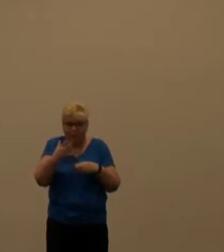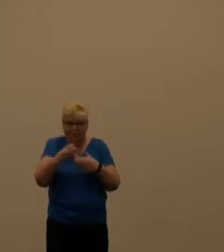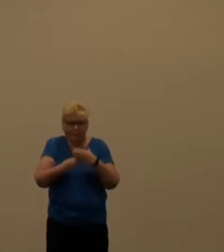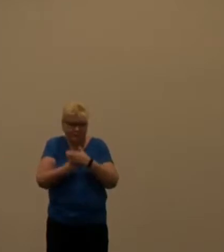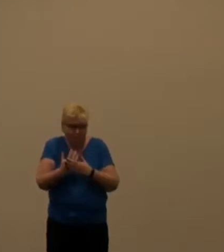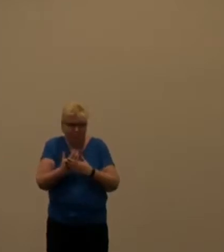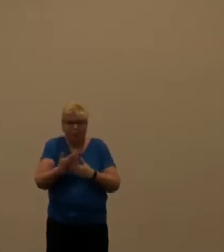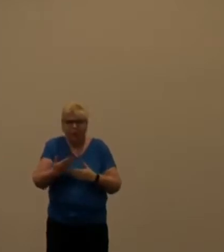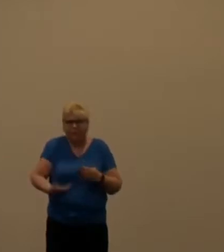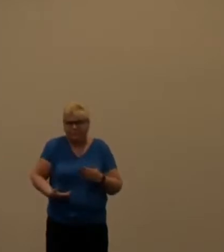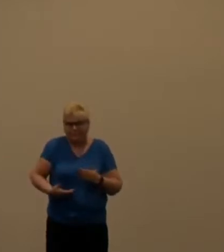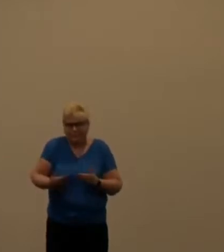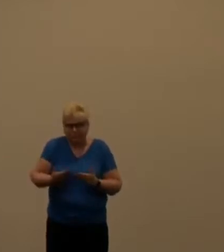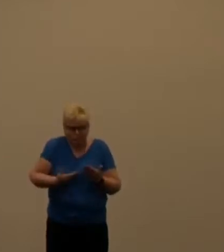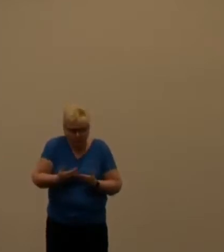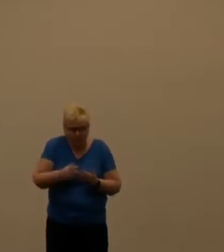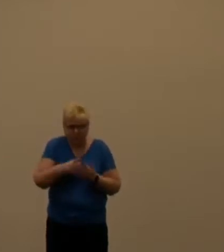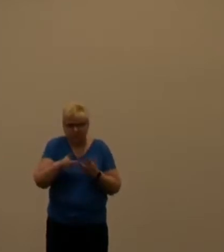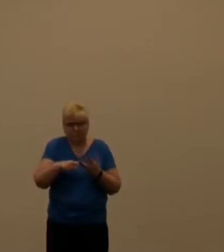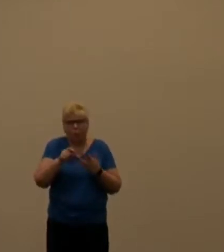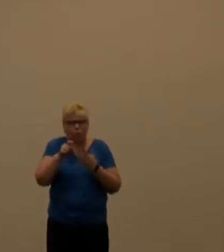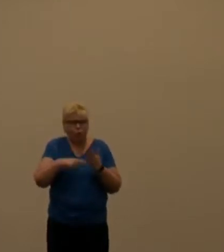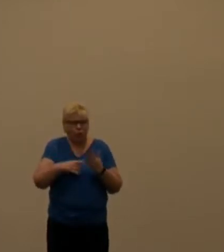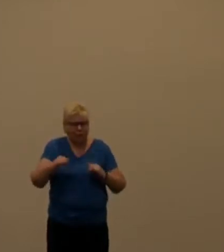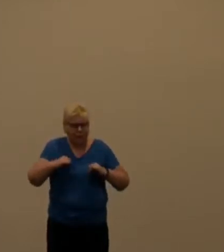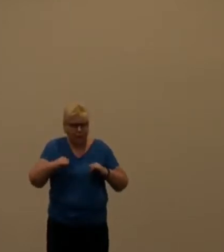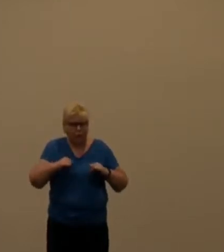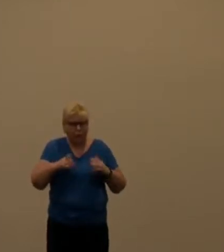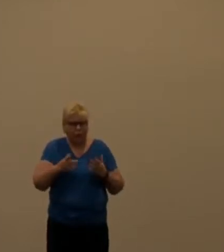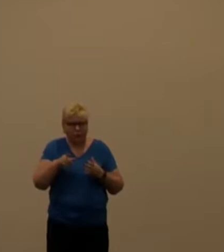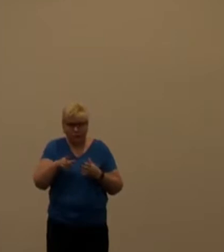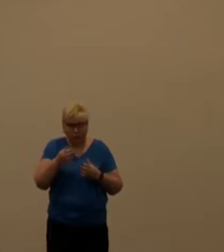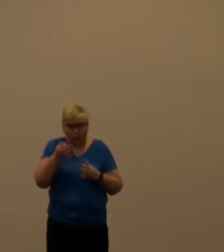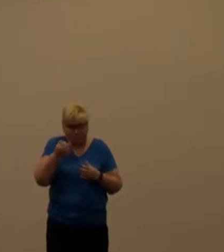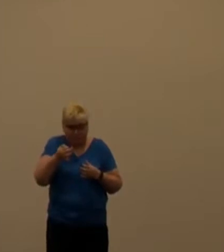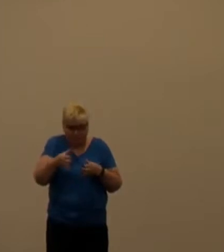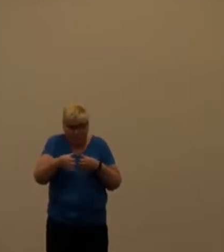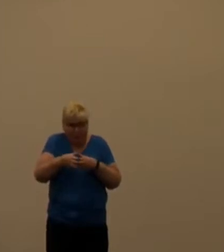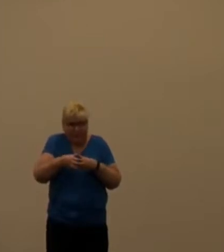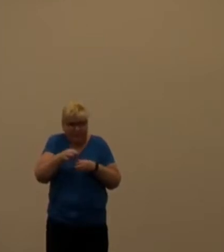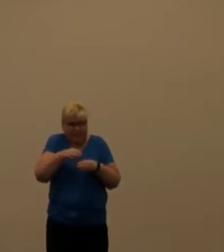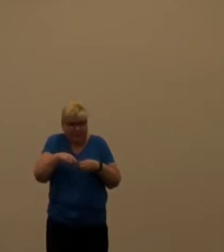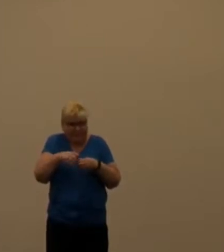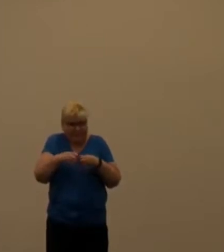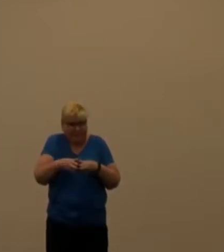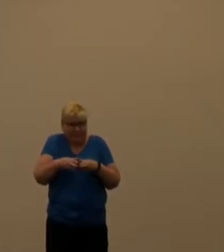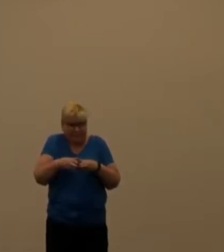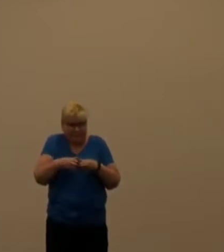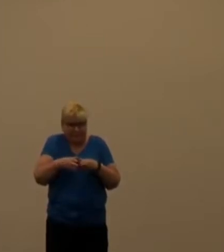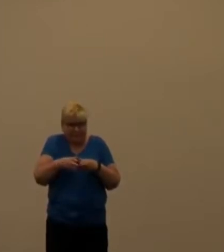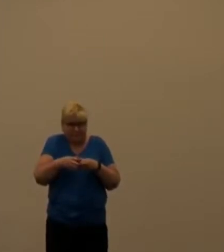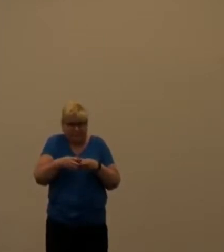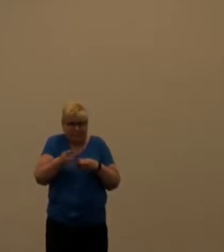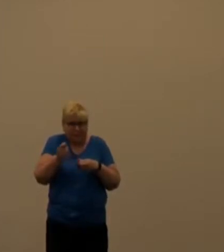the business consultants, you had the project managers, and that was just a small project team, let's call it that. It